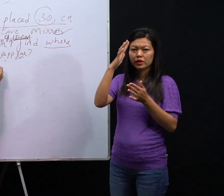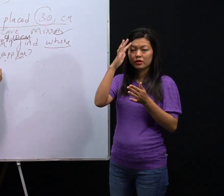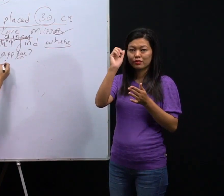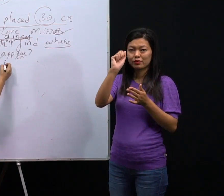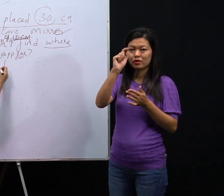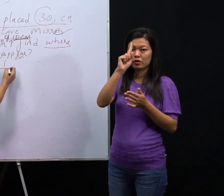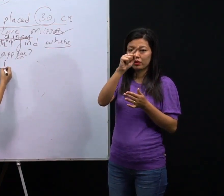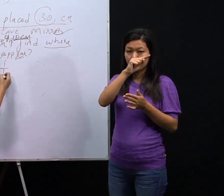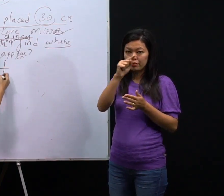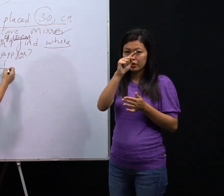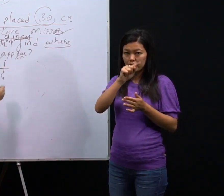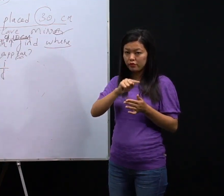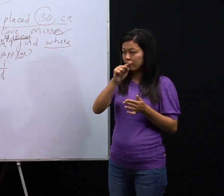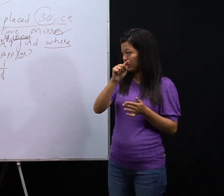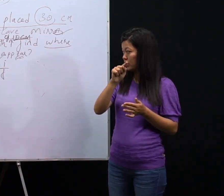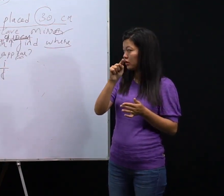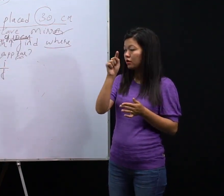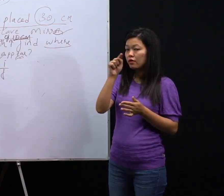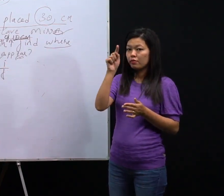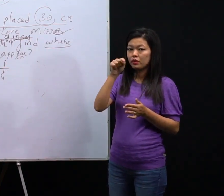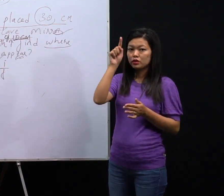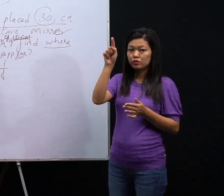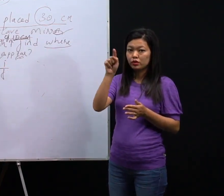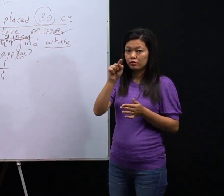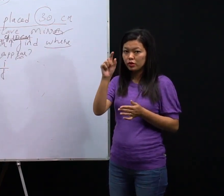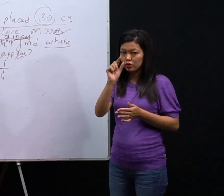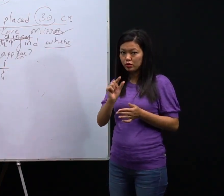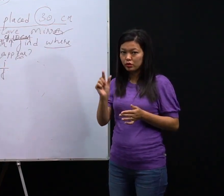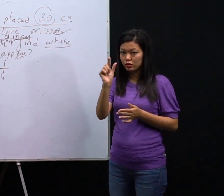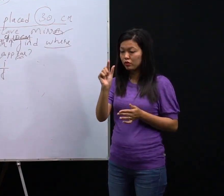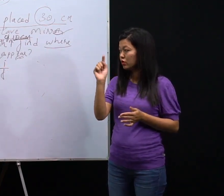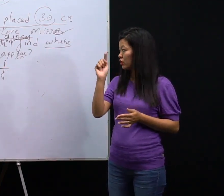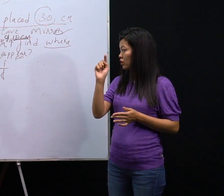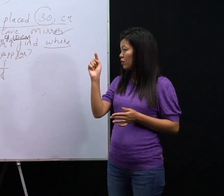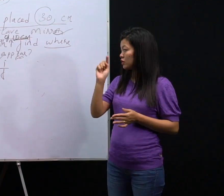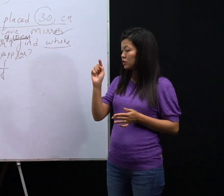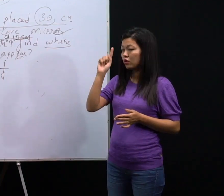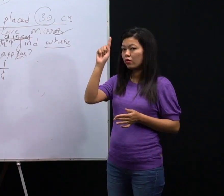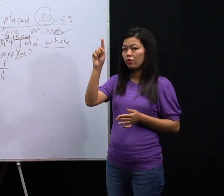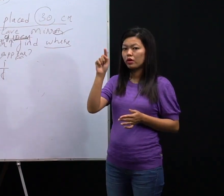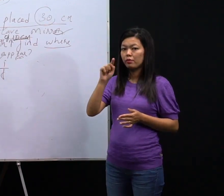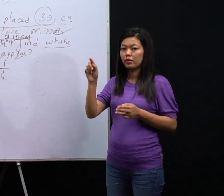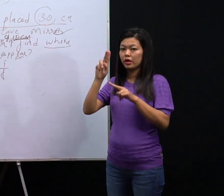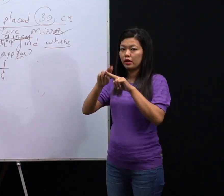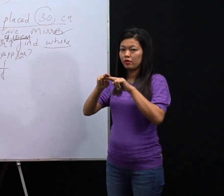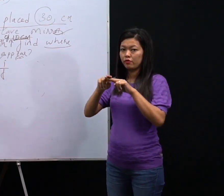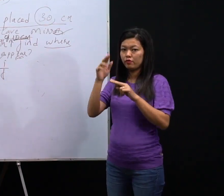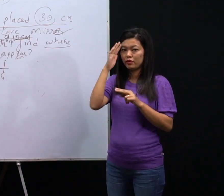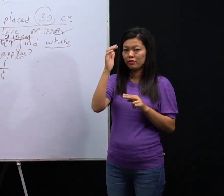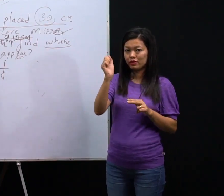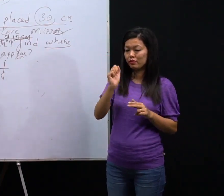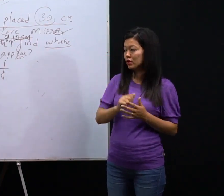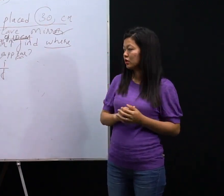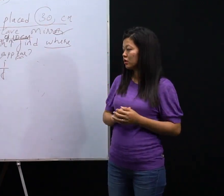this is the mirror formula that we have discussed, right? Now, this is what we are going to find,